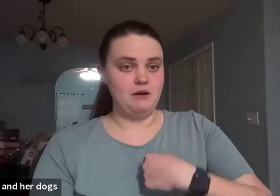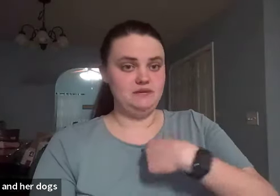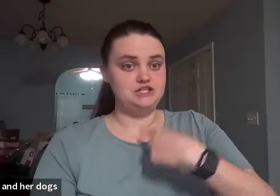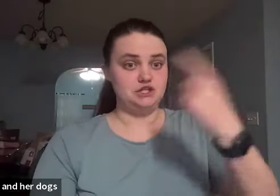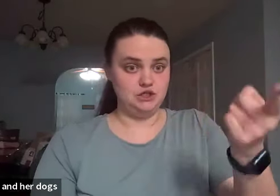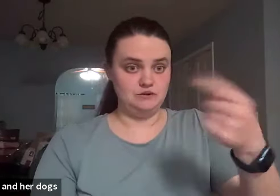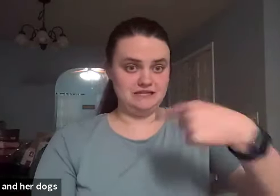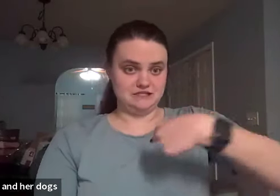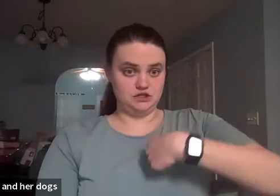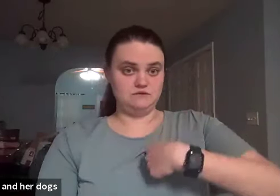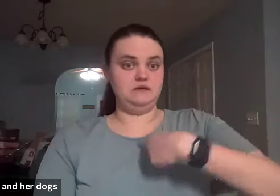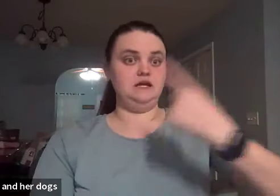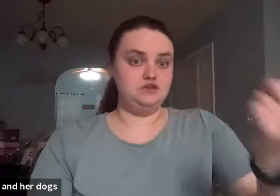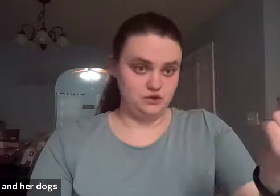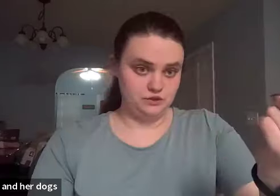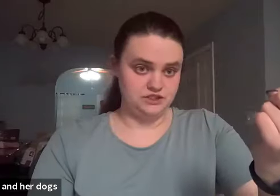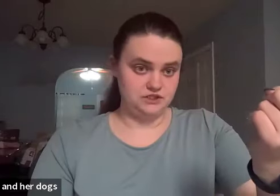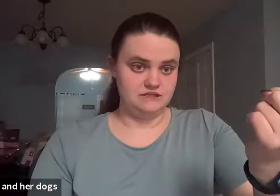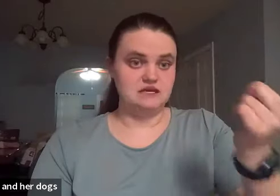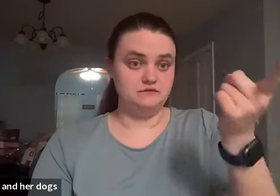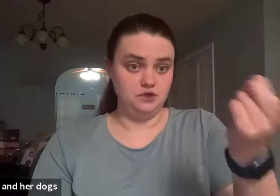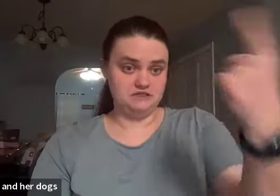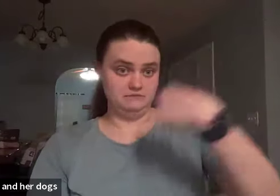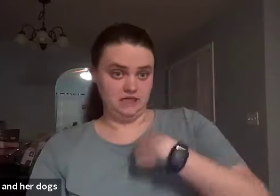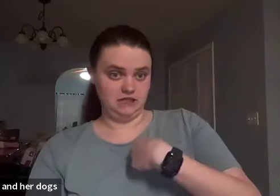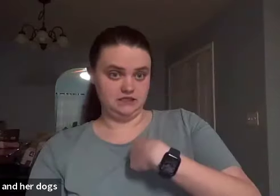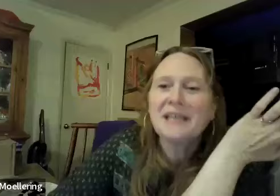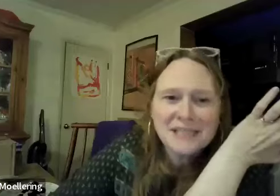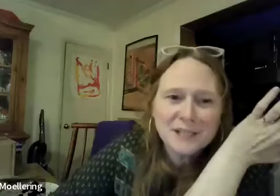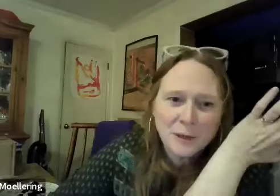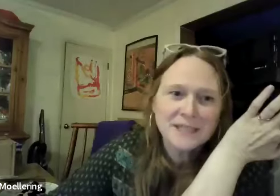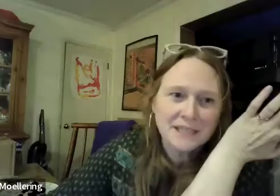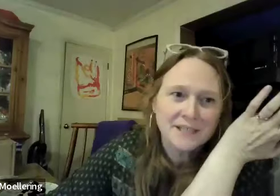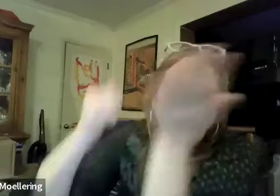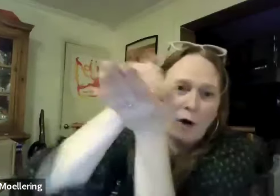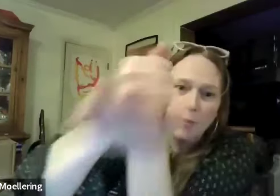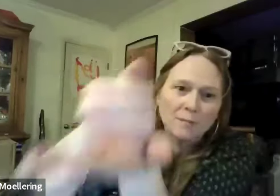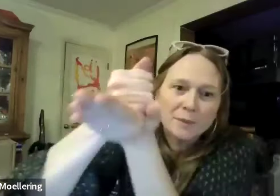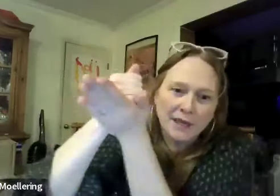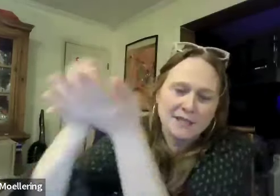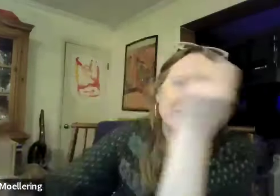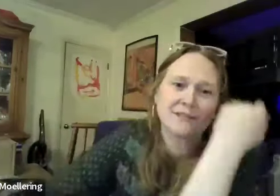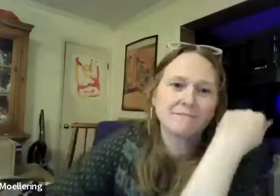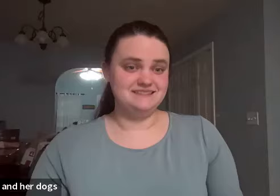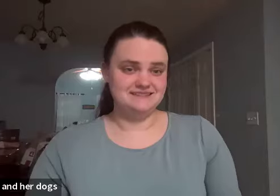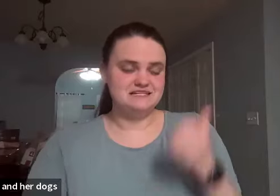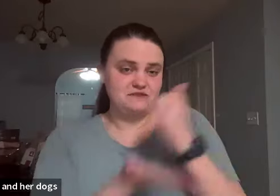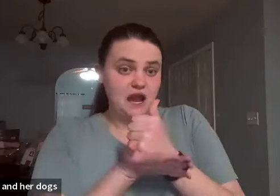about me to you, it starts with me towards you instead of you to It's like me. the easiest way to see it is help because Yes. Because you if would like